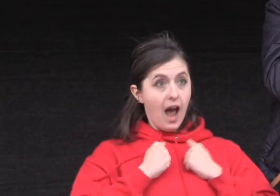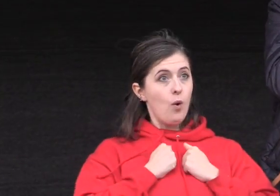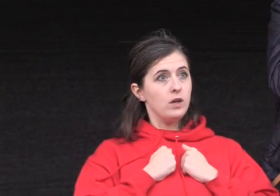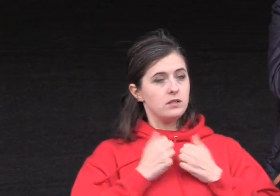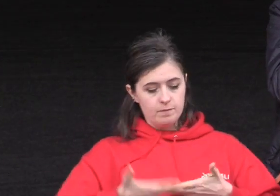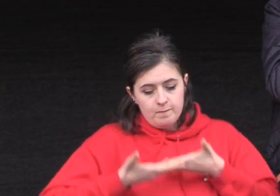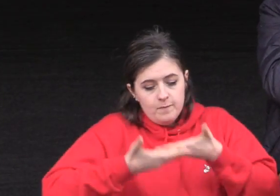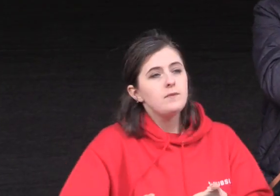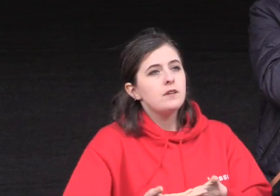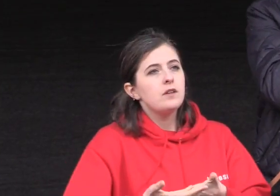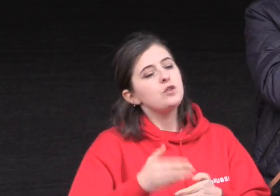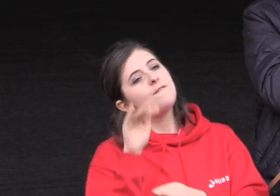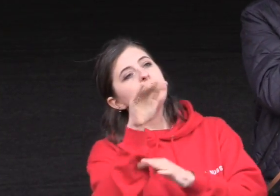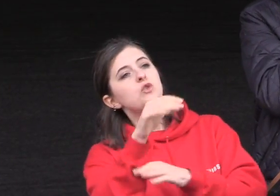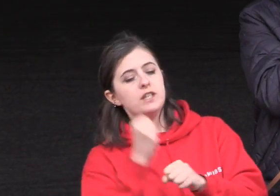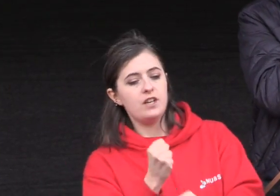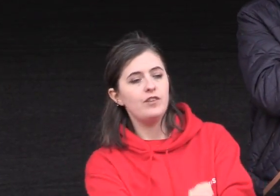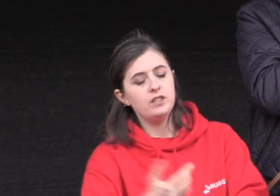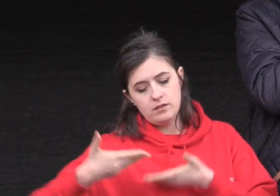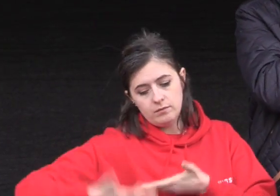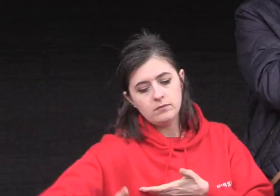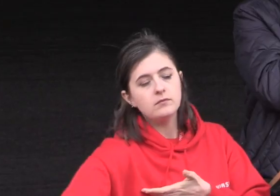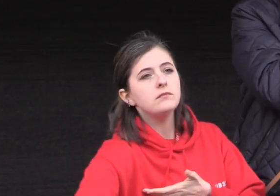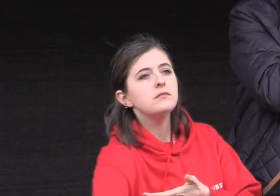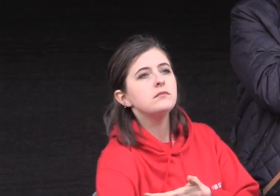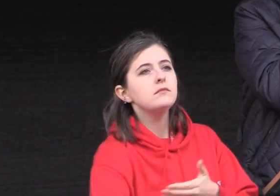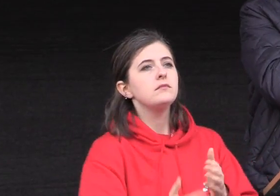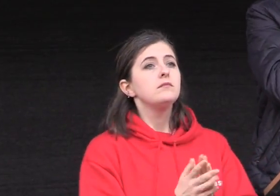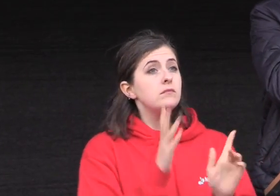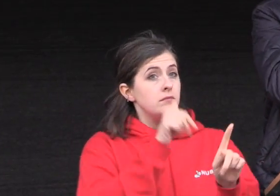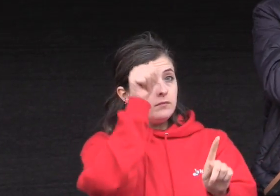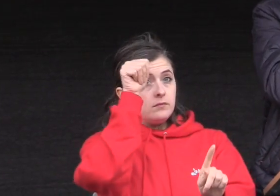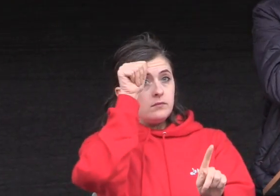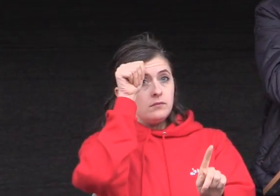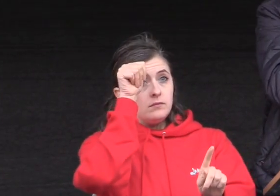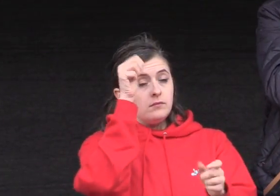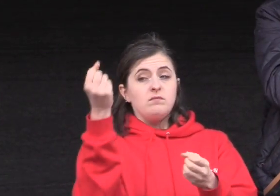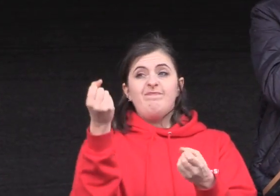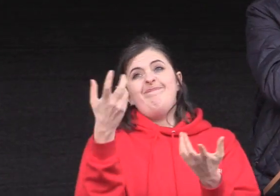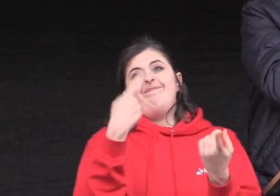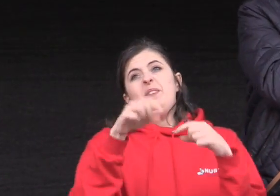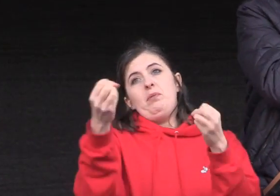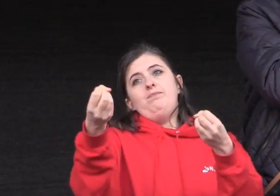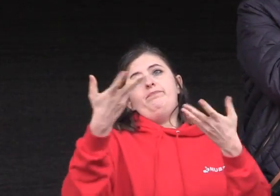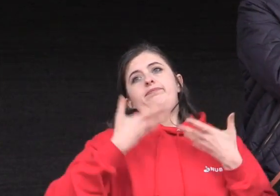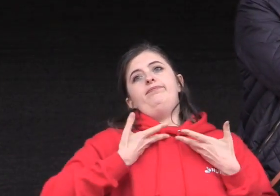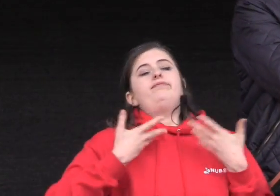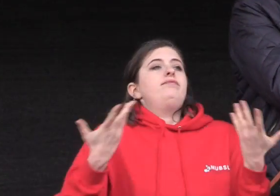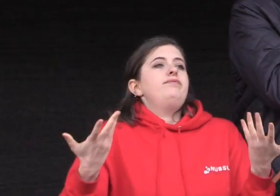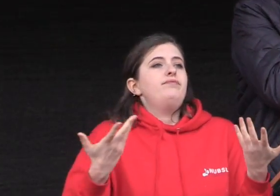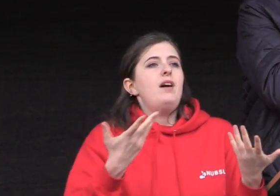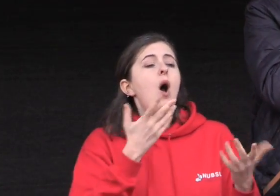our health service to future generations. You know, we are told by people we